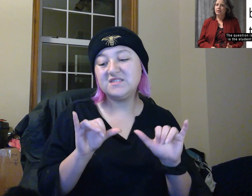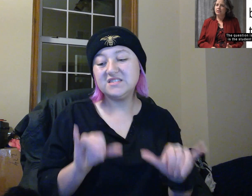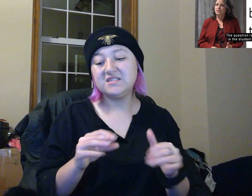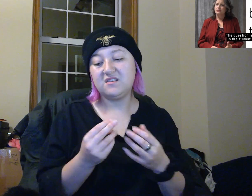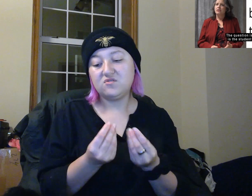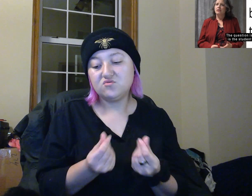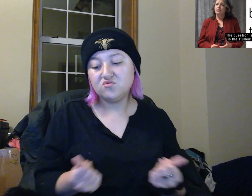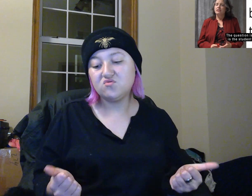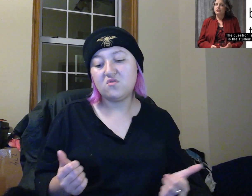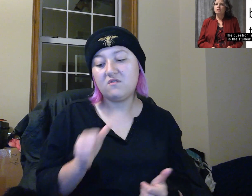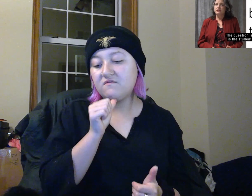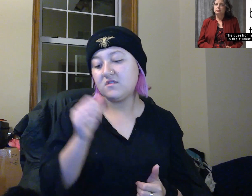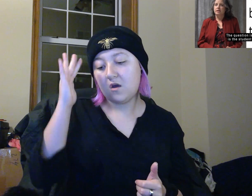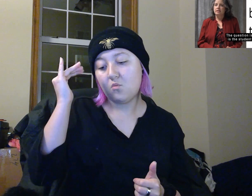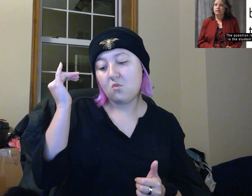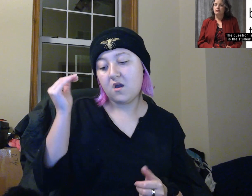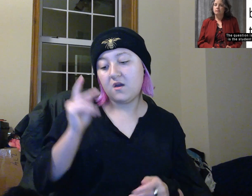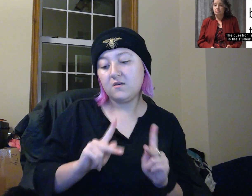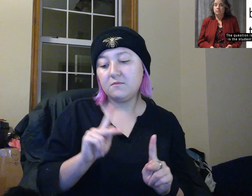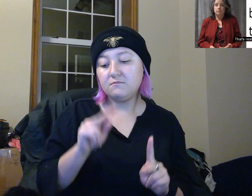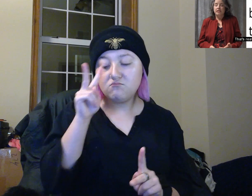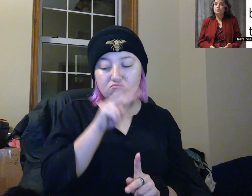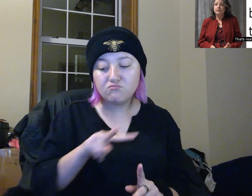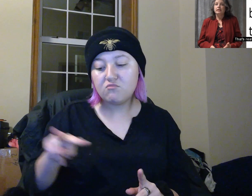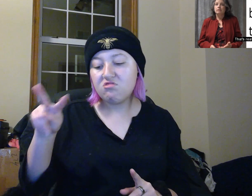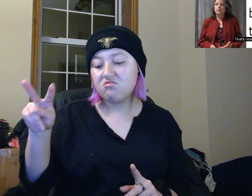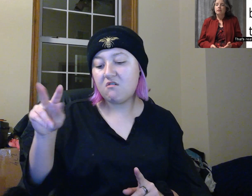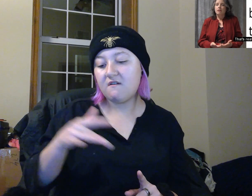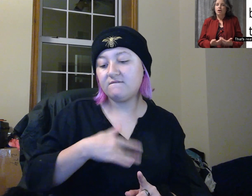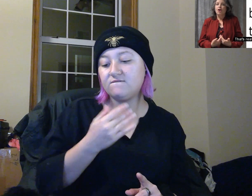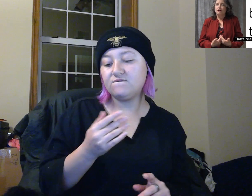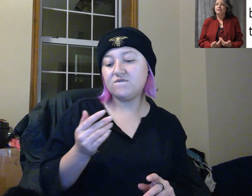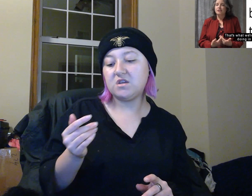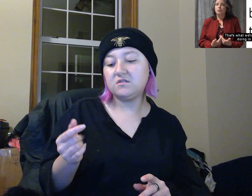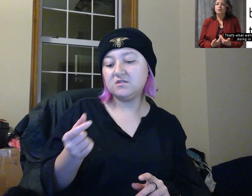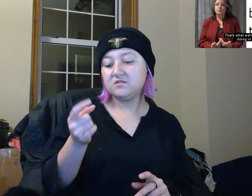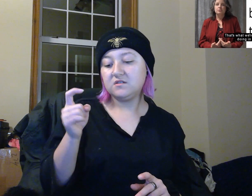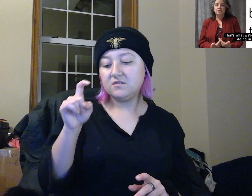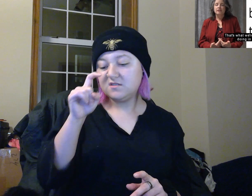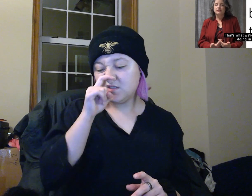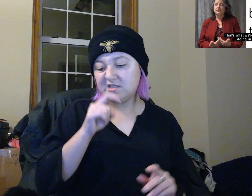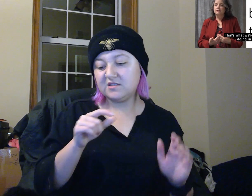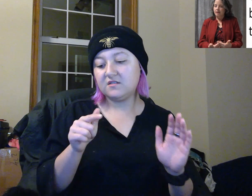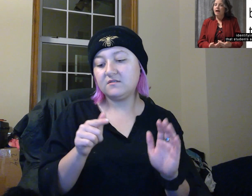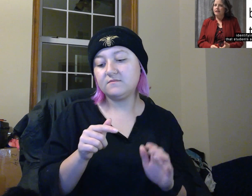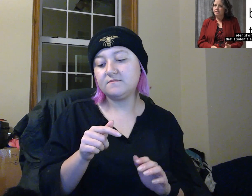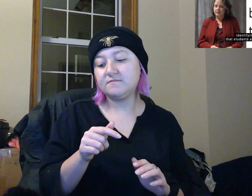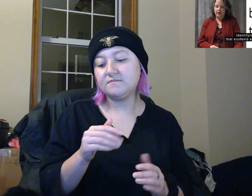what barriers is the student experiencing? That's really our call. That's what we're supposed to be doing in this